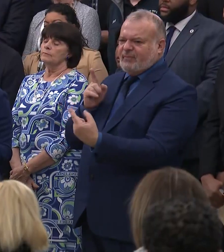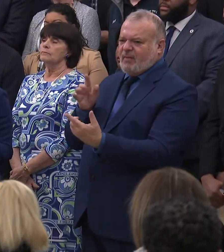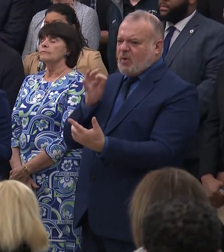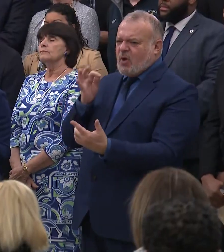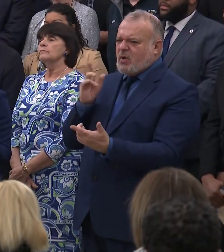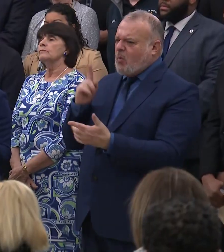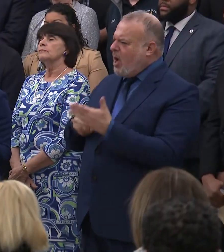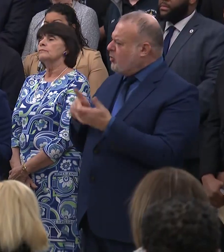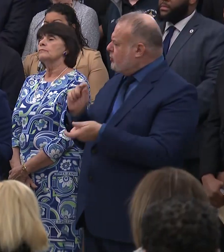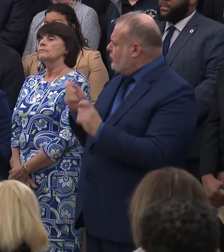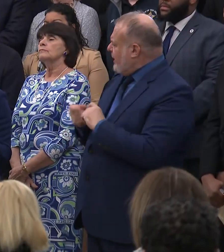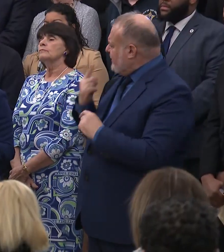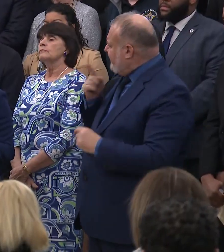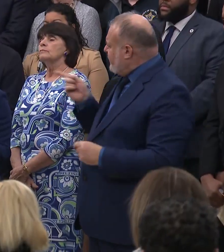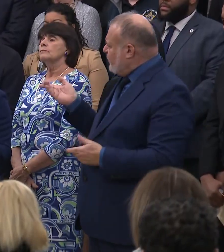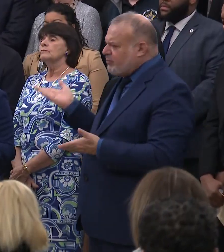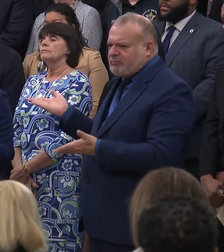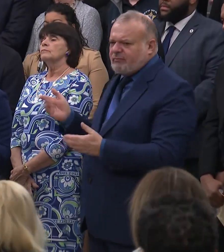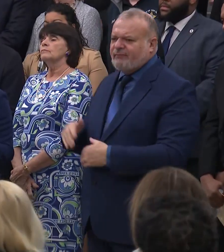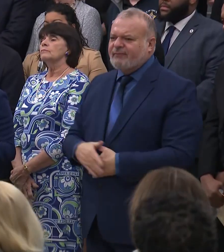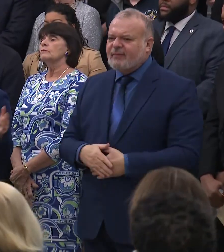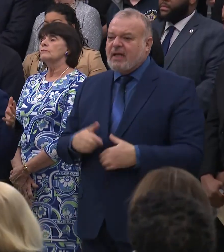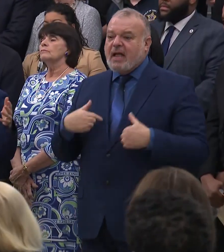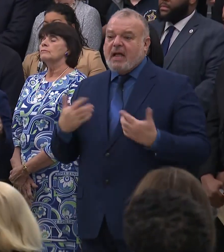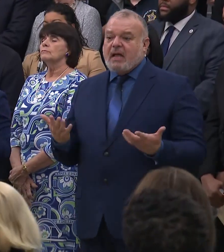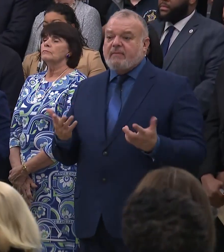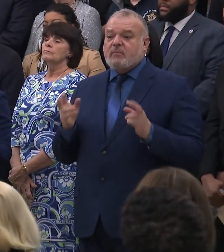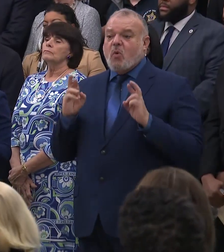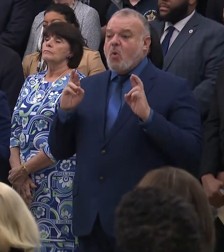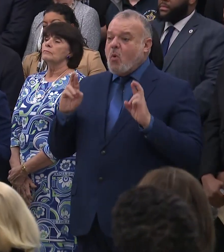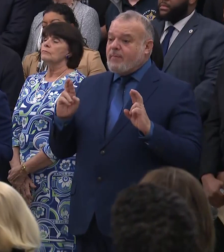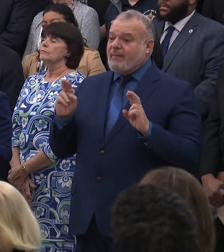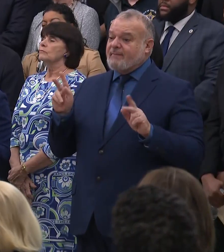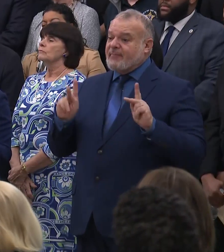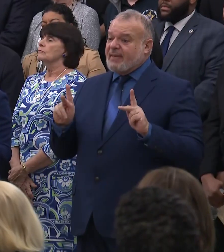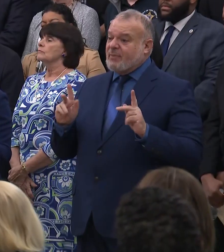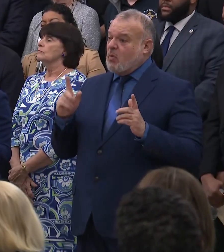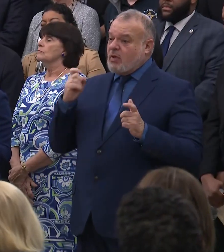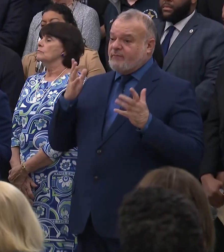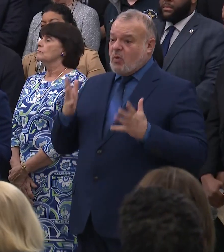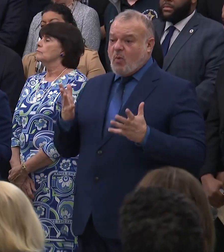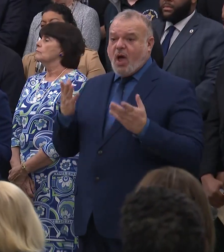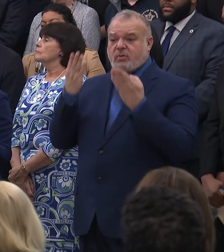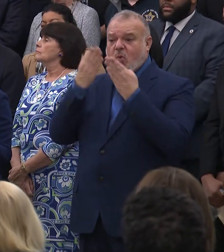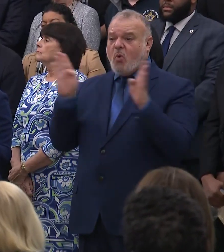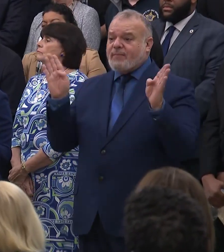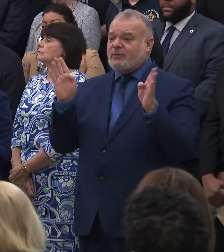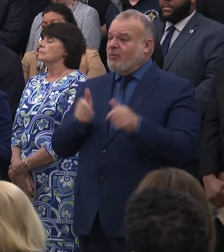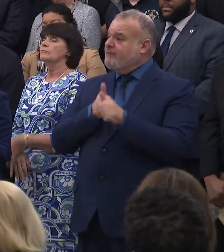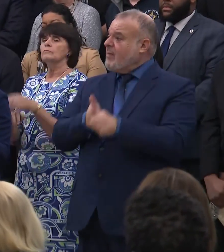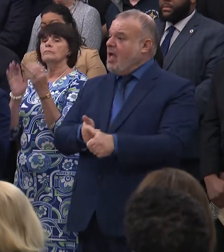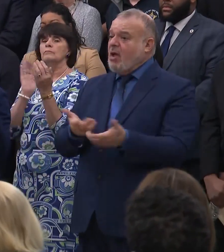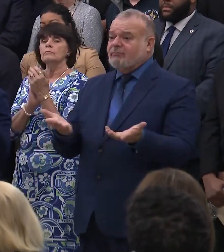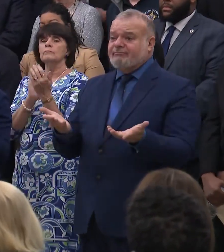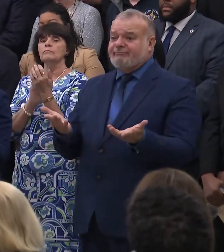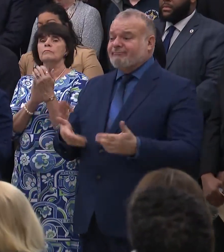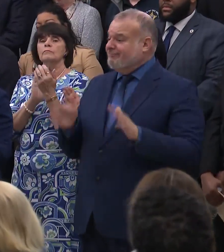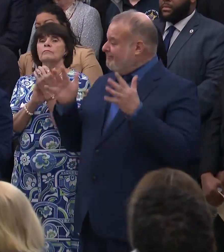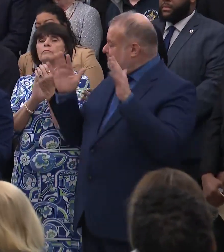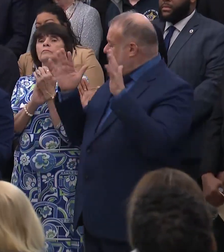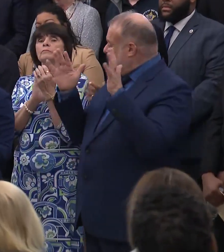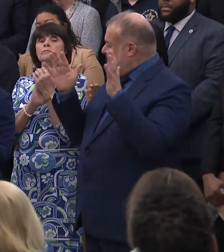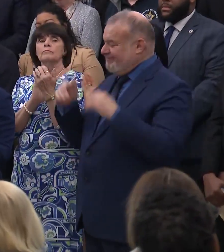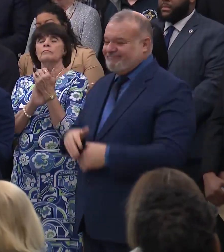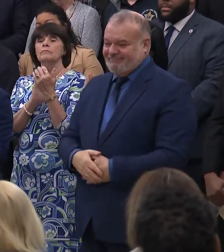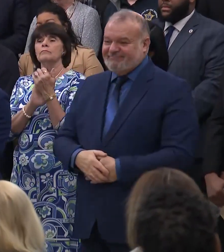Yeah. Well, hopefully people want a governor who's willing to evolve, right, and that we all grow with more understanding. I think, I